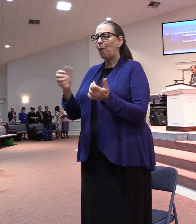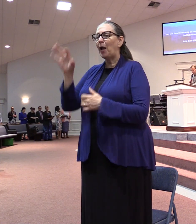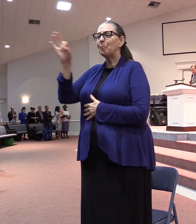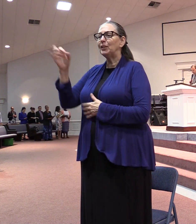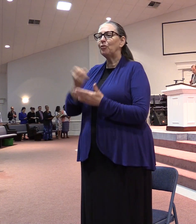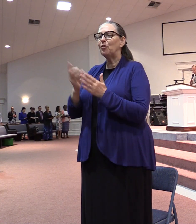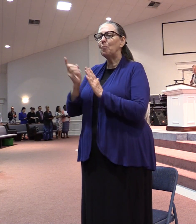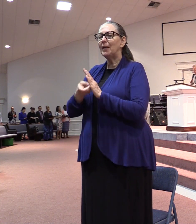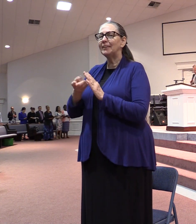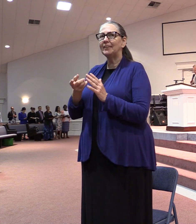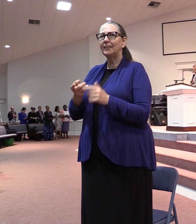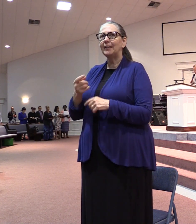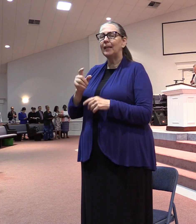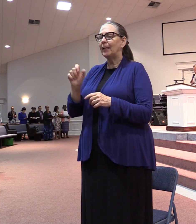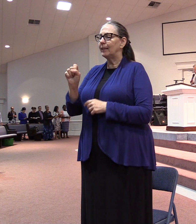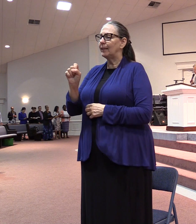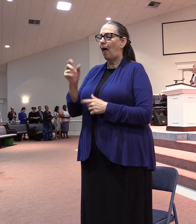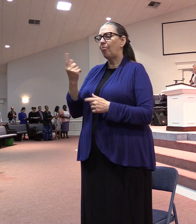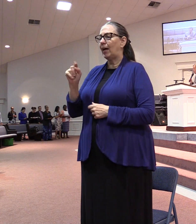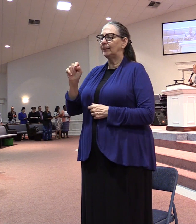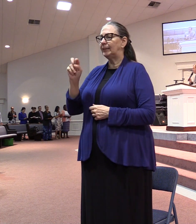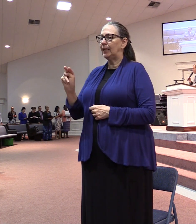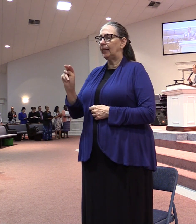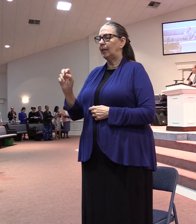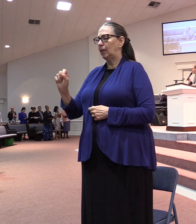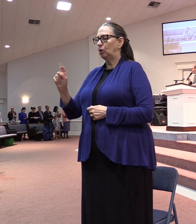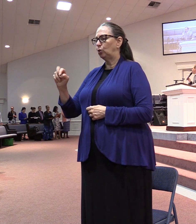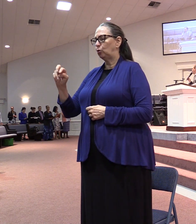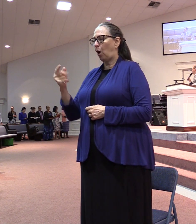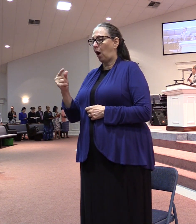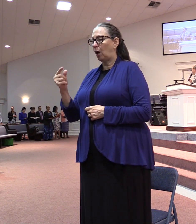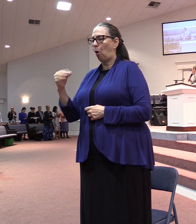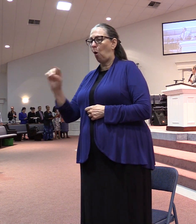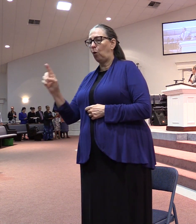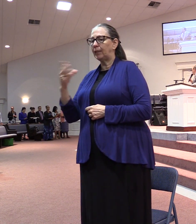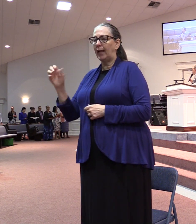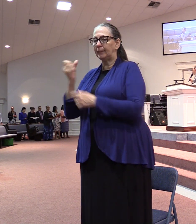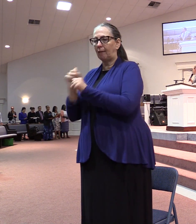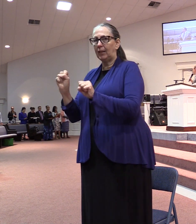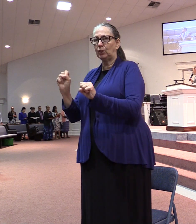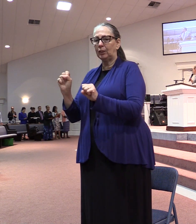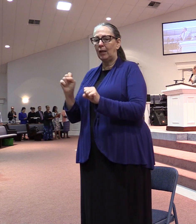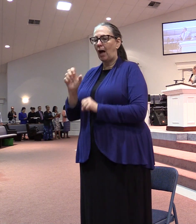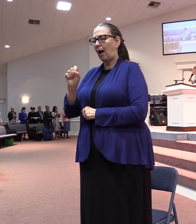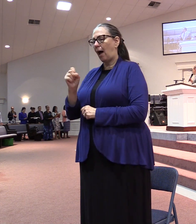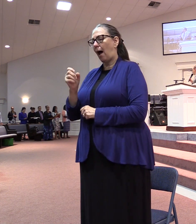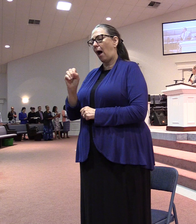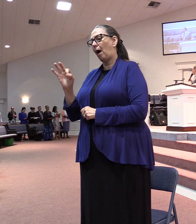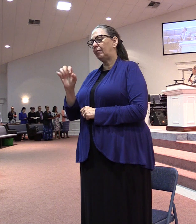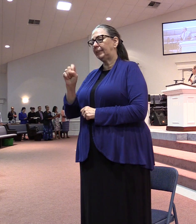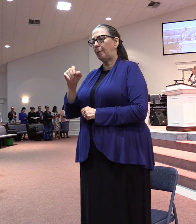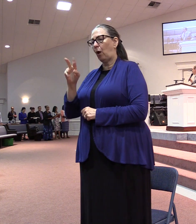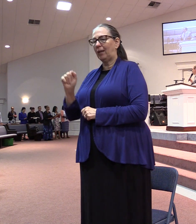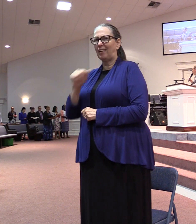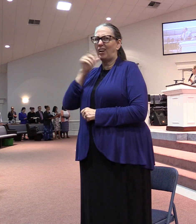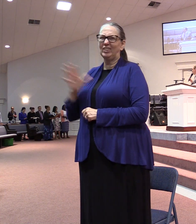for a few minutes on this thought: the sin, stronghold, and salvation of Samaria. I know it's